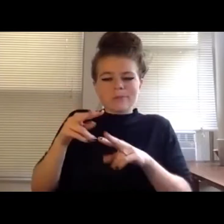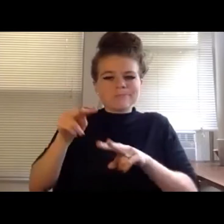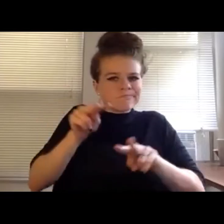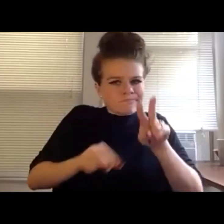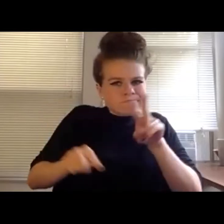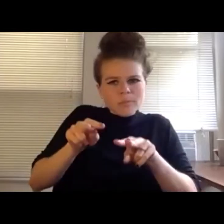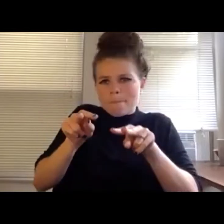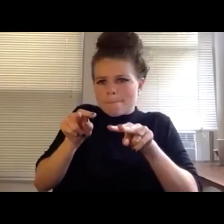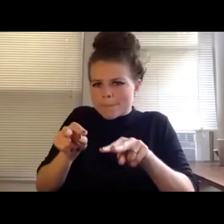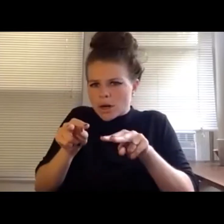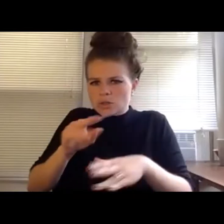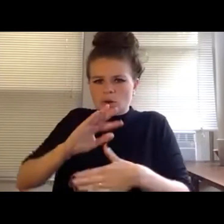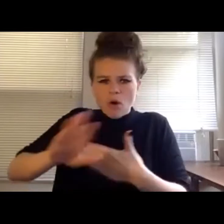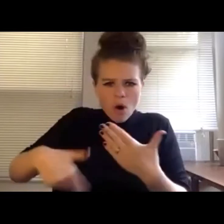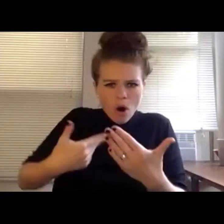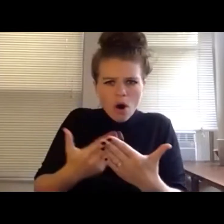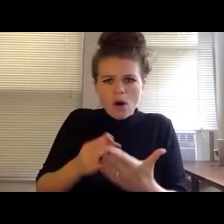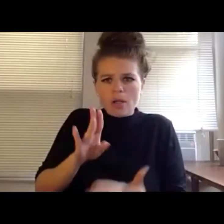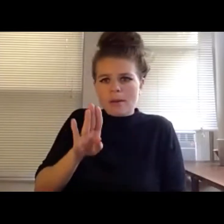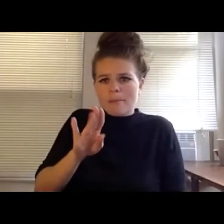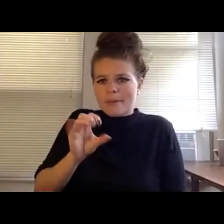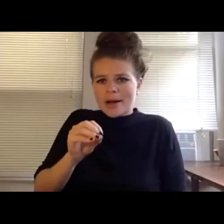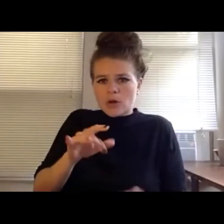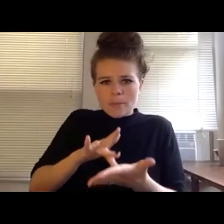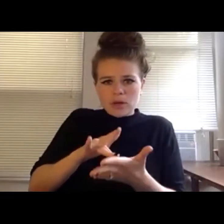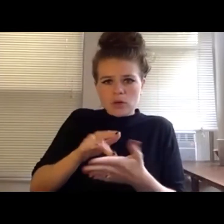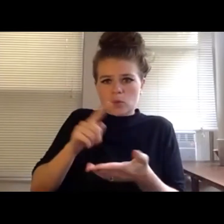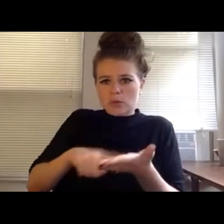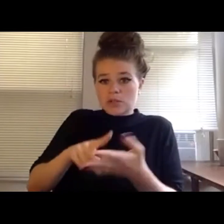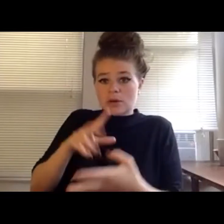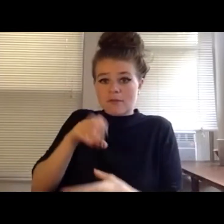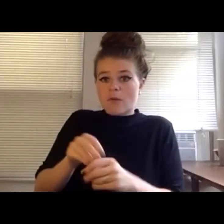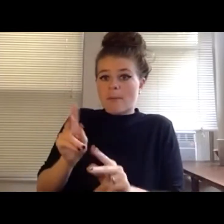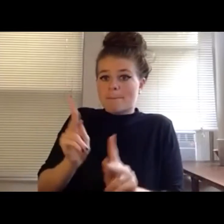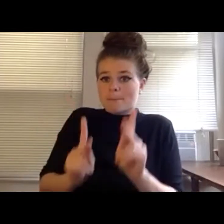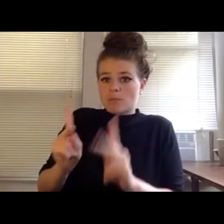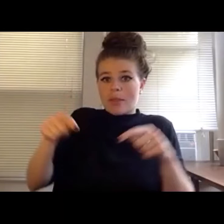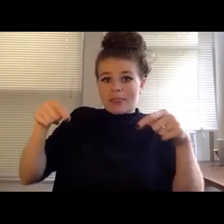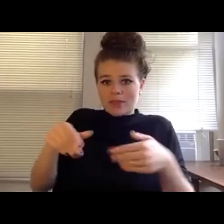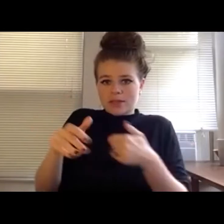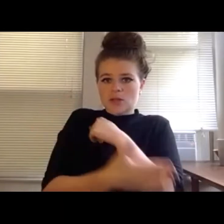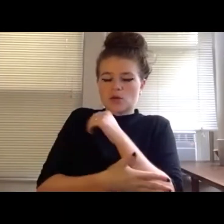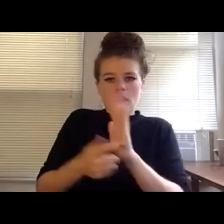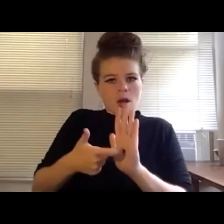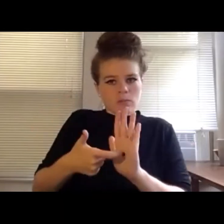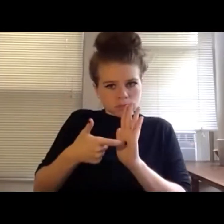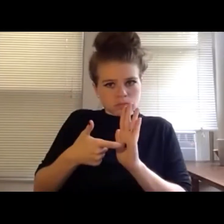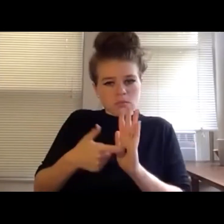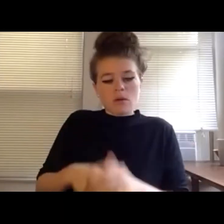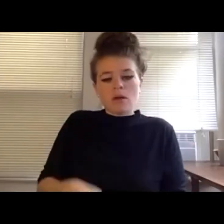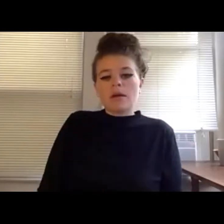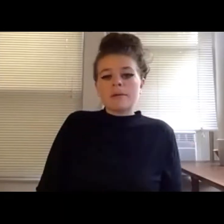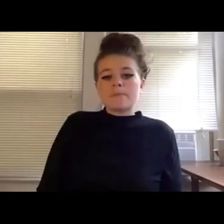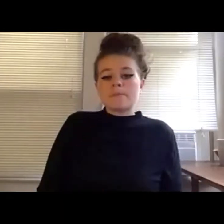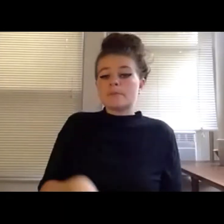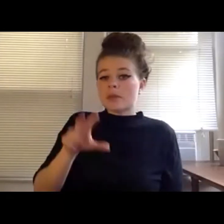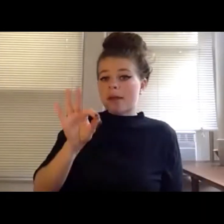monitor all biomedical research involving human subjects in this country. In accordance with the